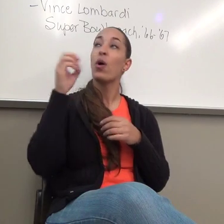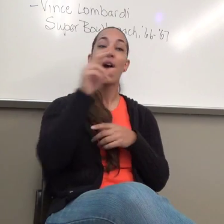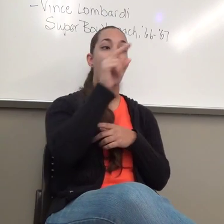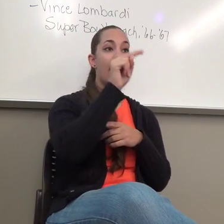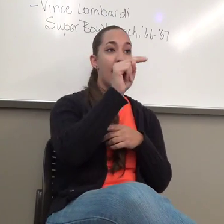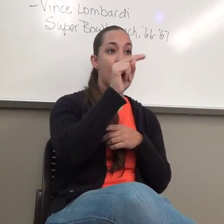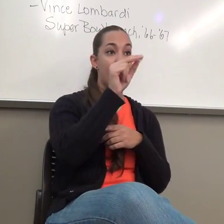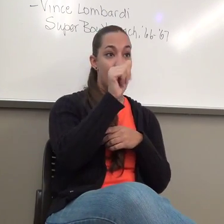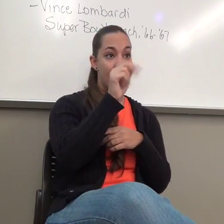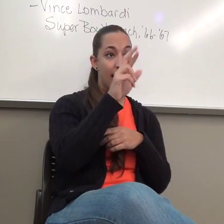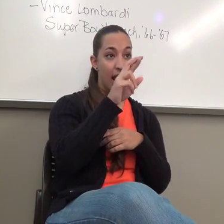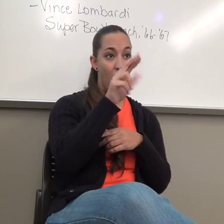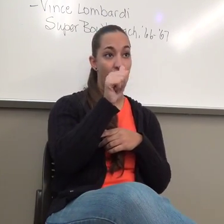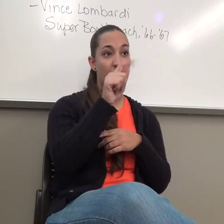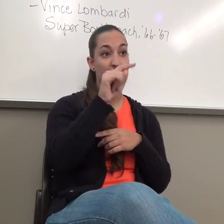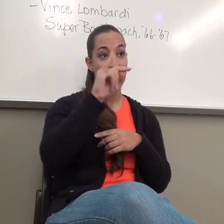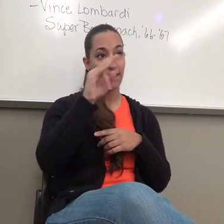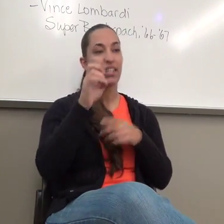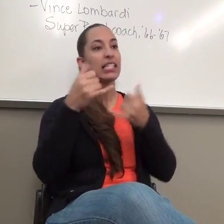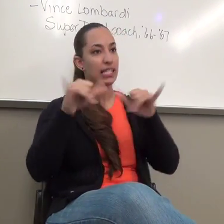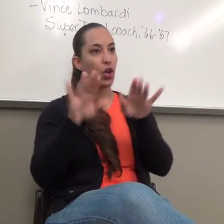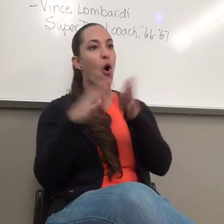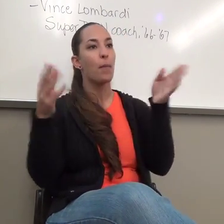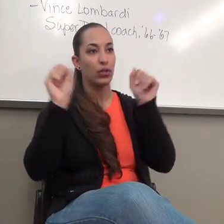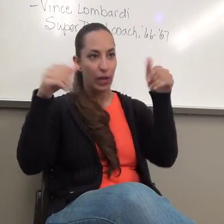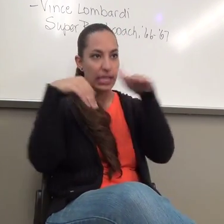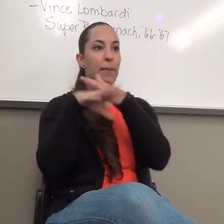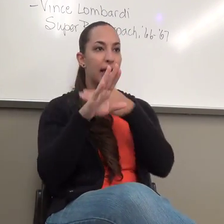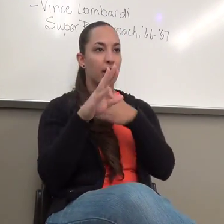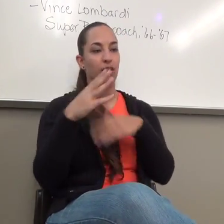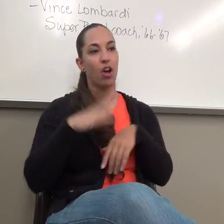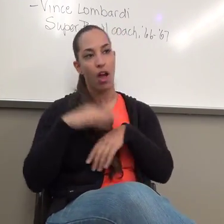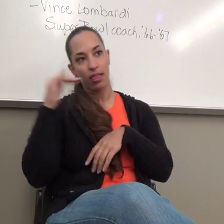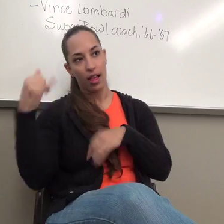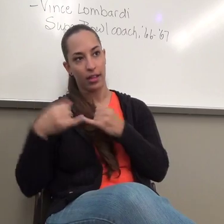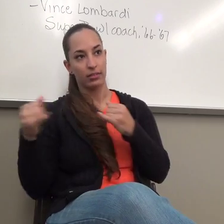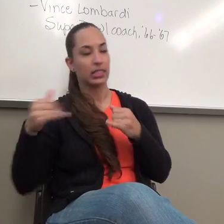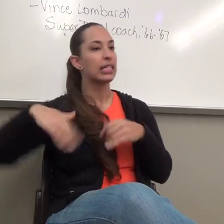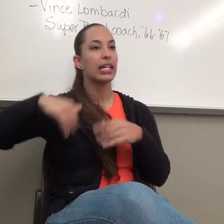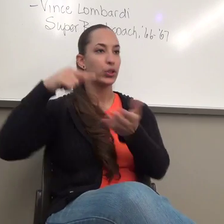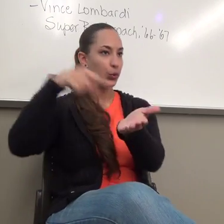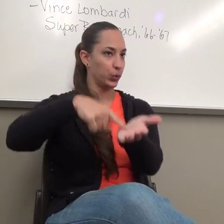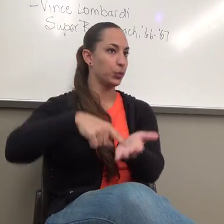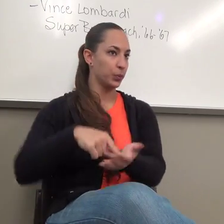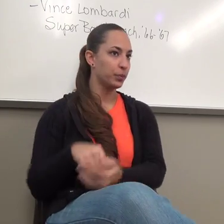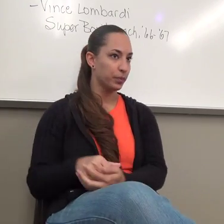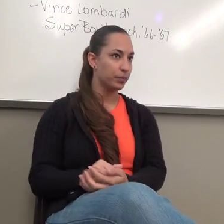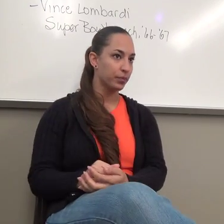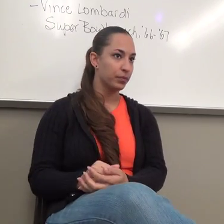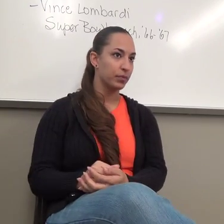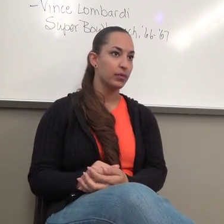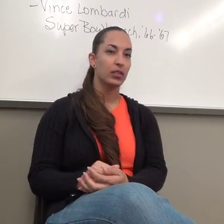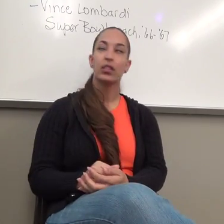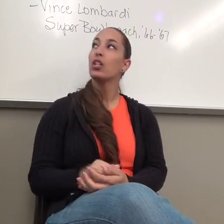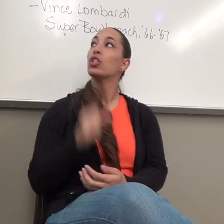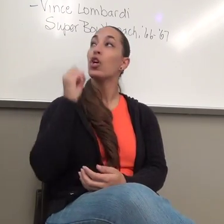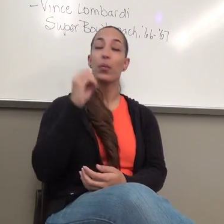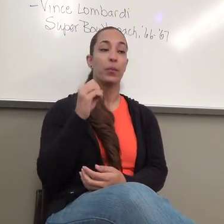deadline. Okay? Okay, so any questions about the journal or